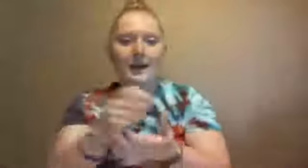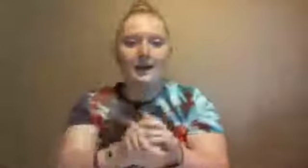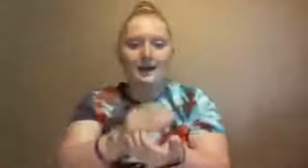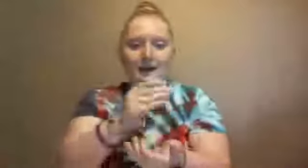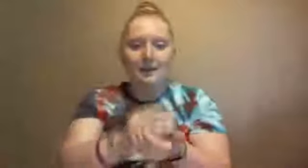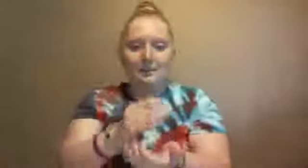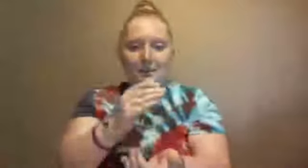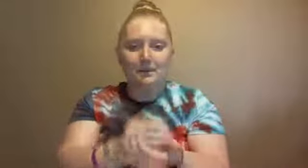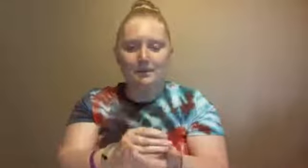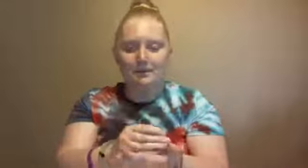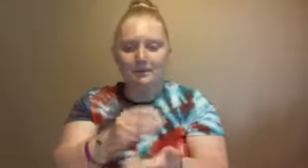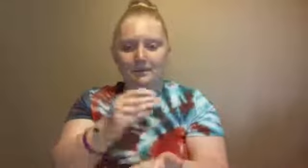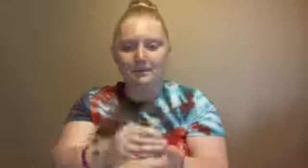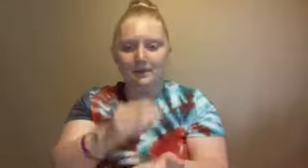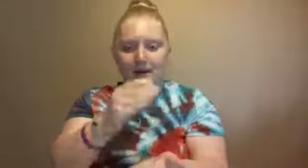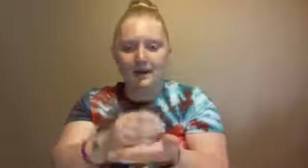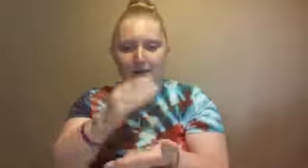A cup. Cup.